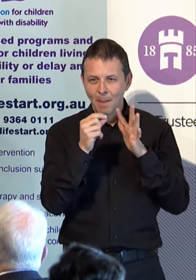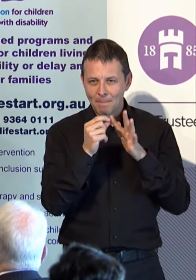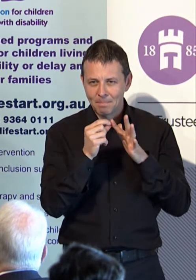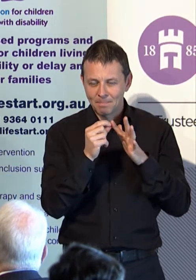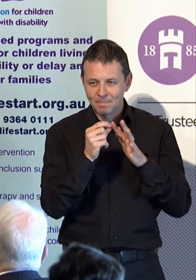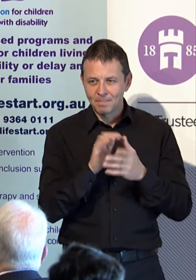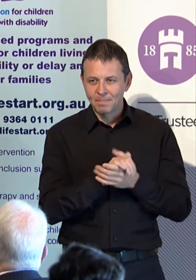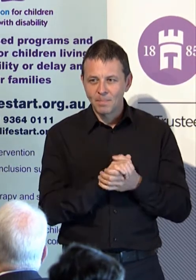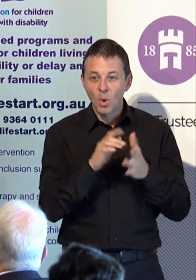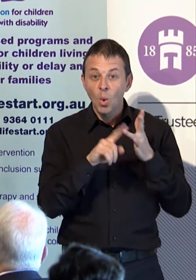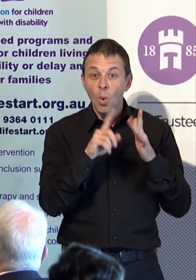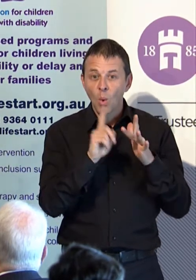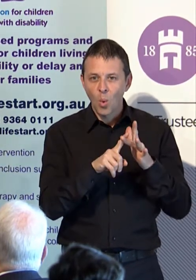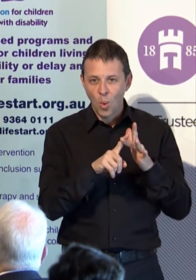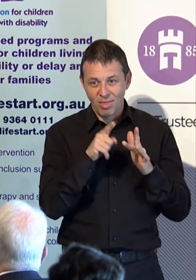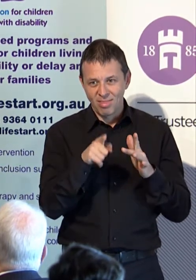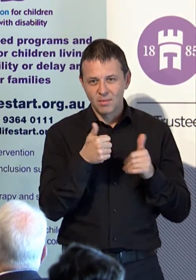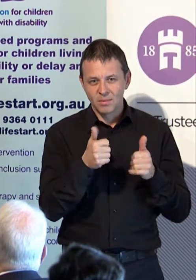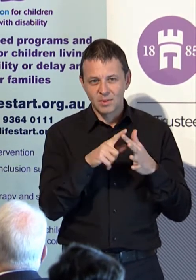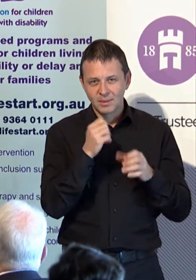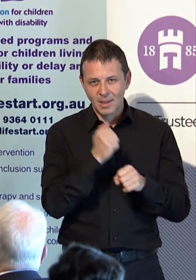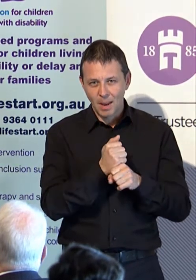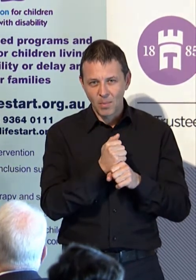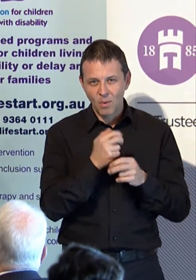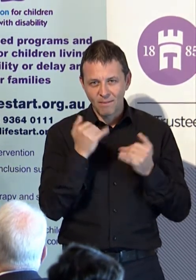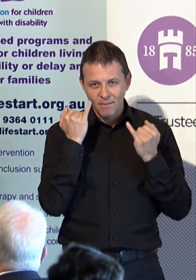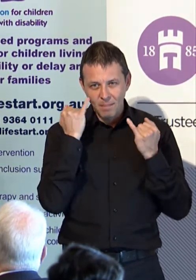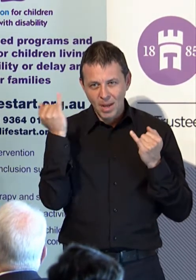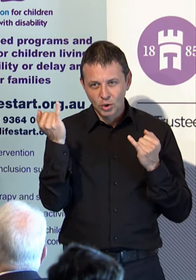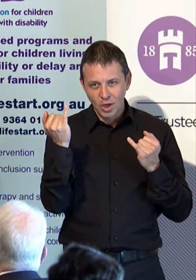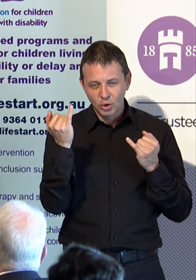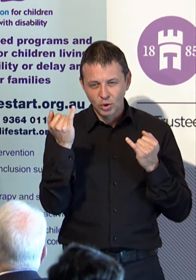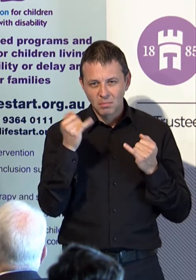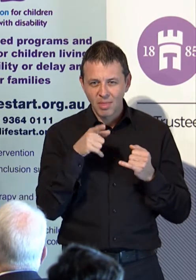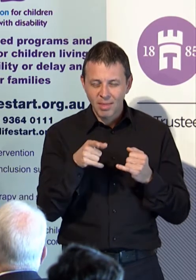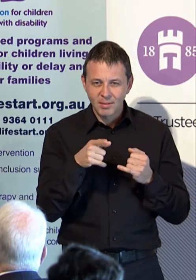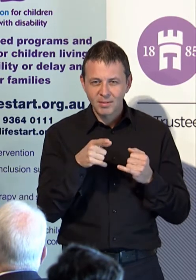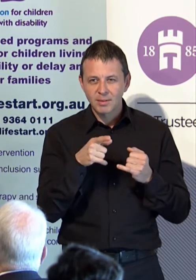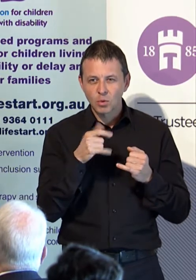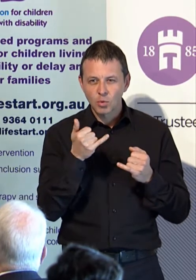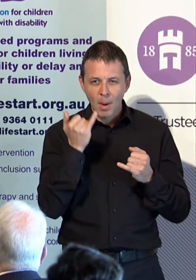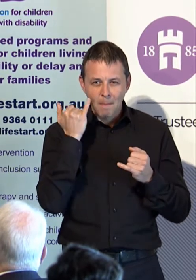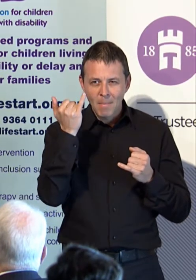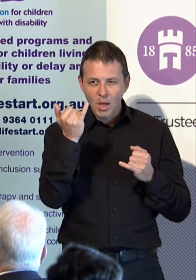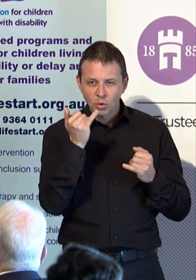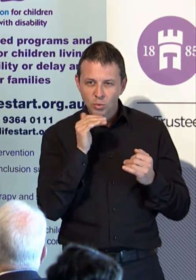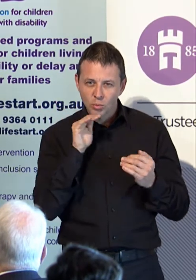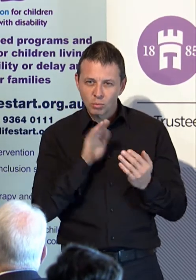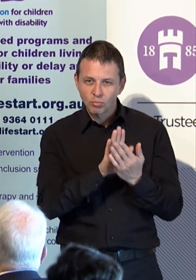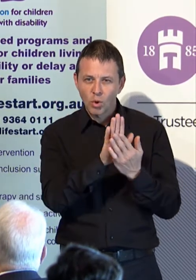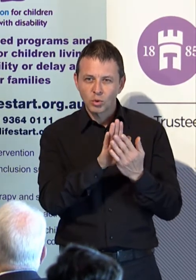great example of imagination. It's a great example of an imaginative approach to dealing